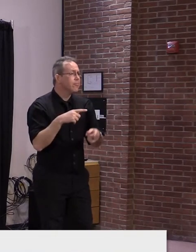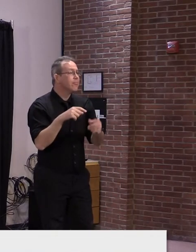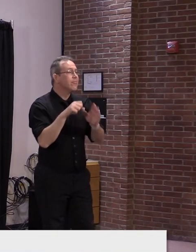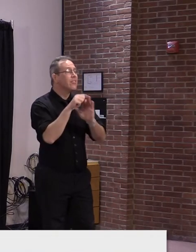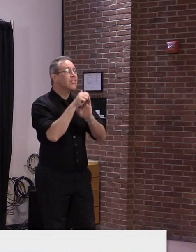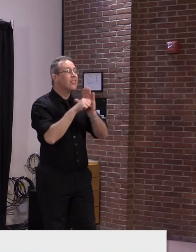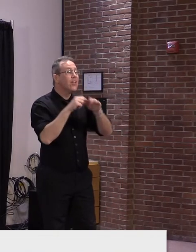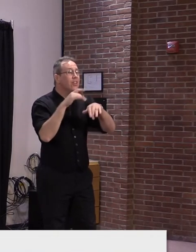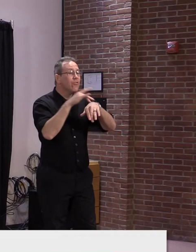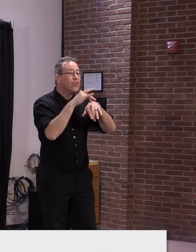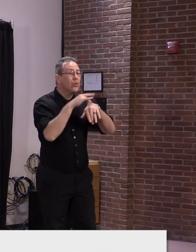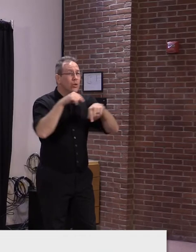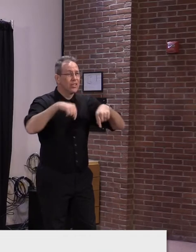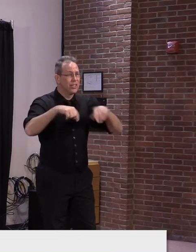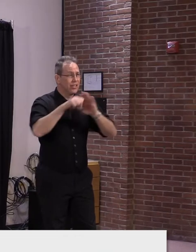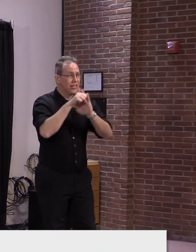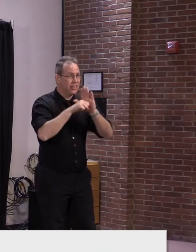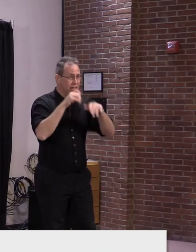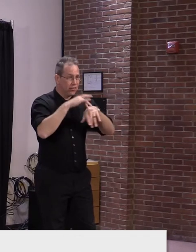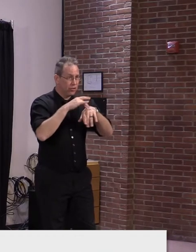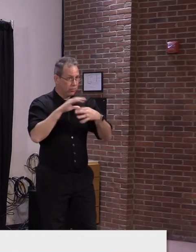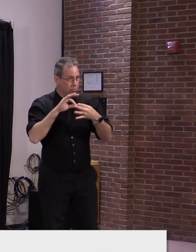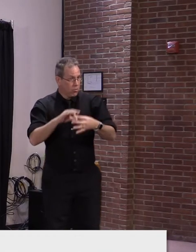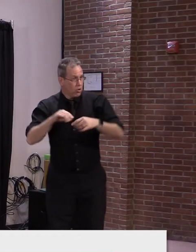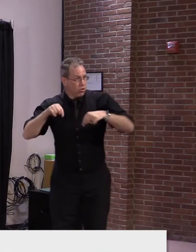resources. You know, the state had a hand